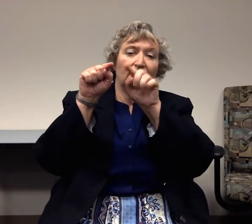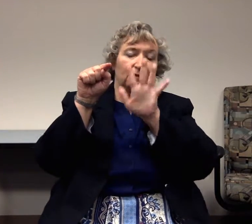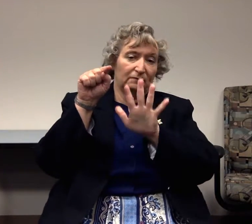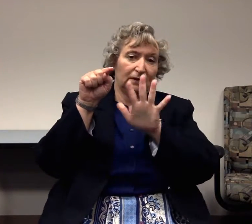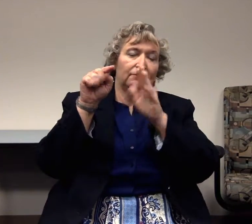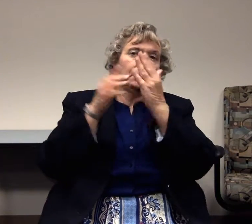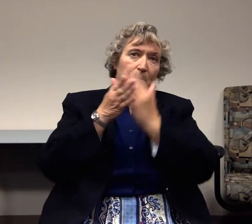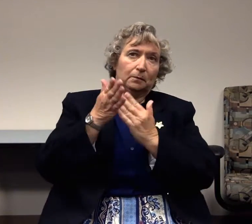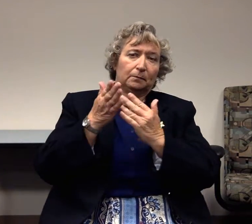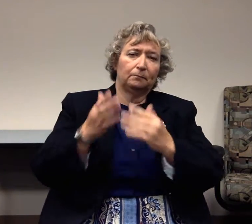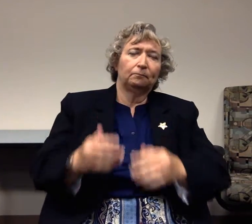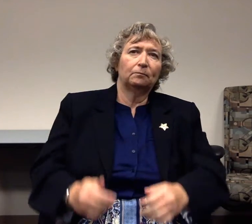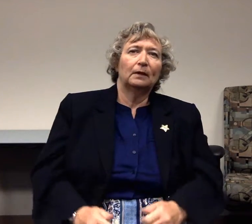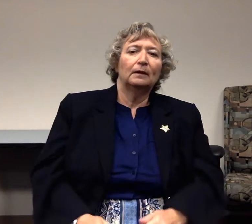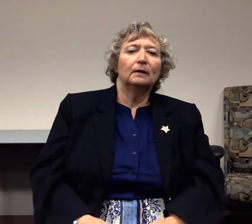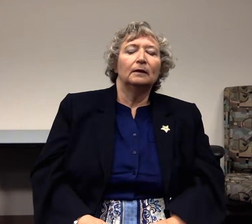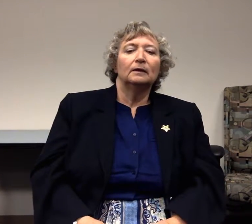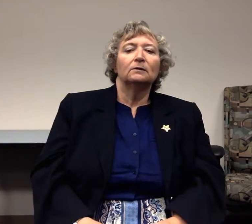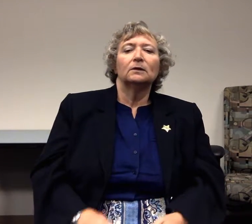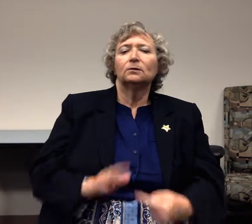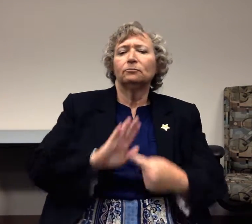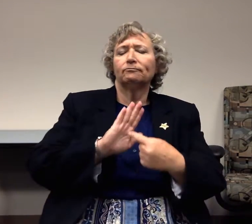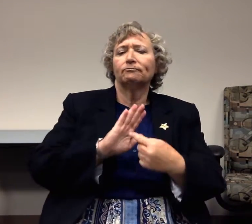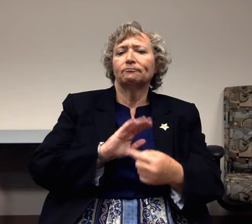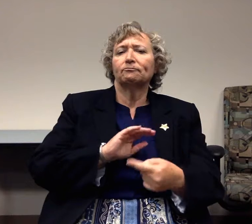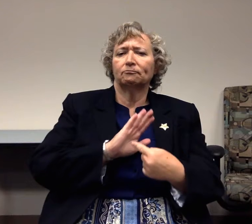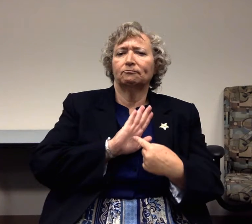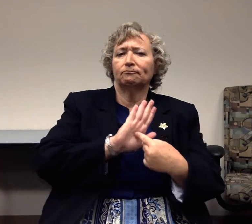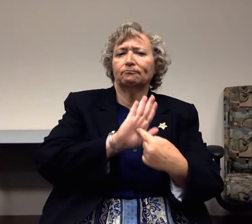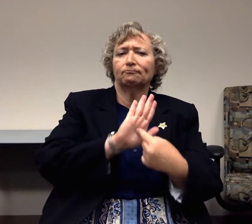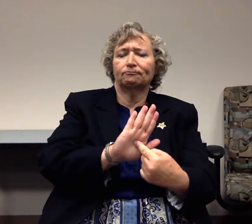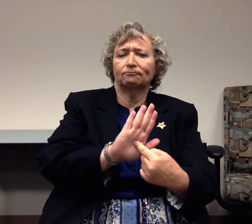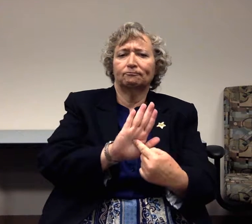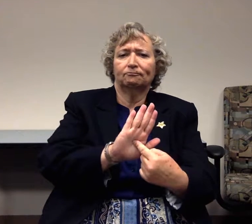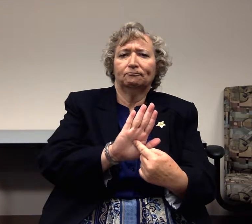This is going to show you the lack of support that Washington had at the beginning of the war.